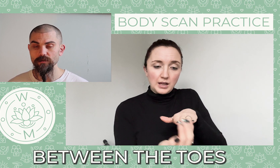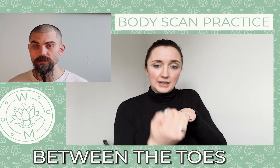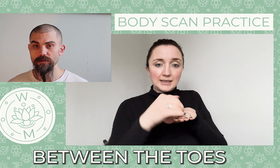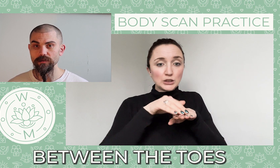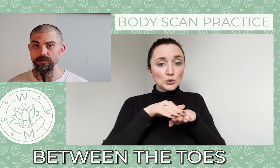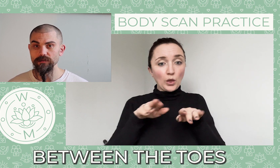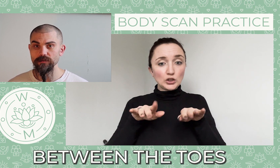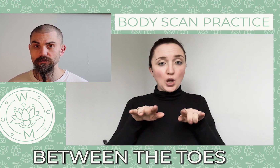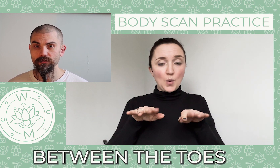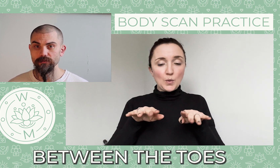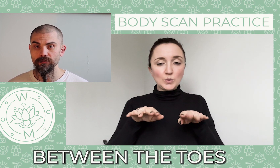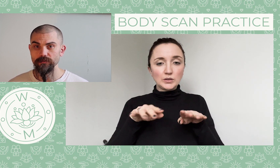the toes.